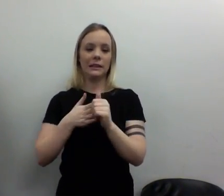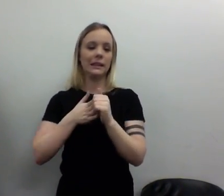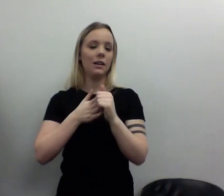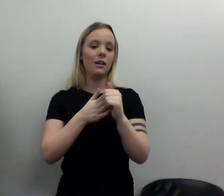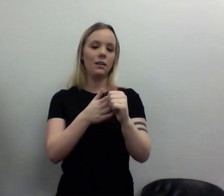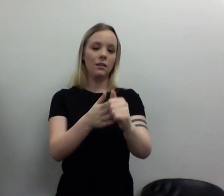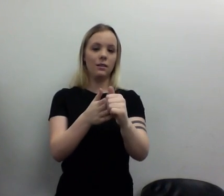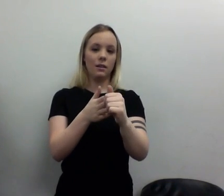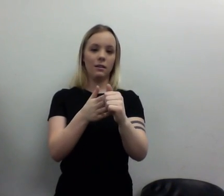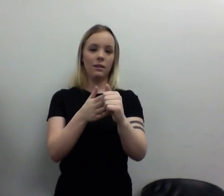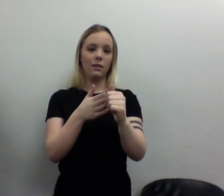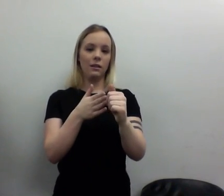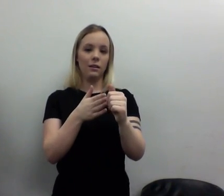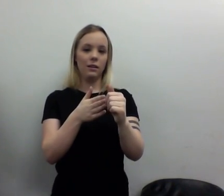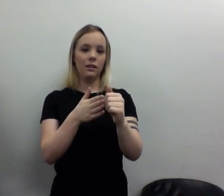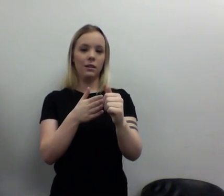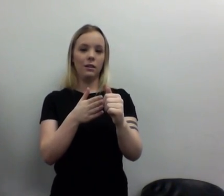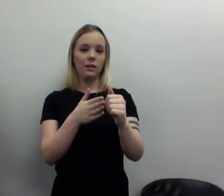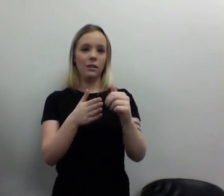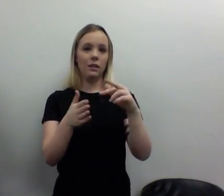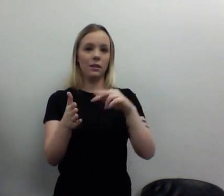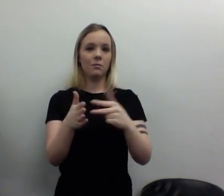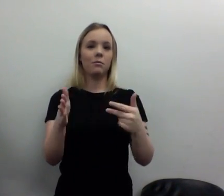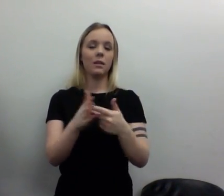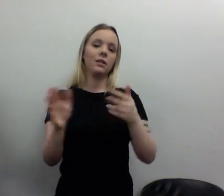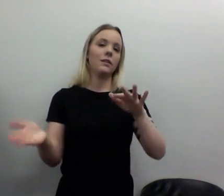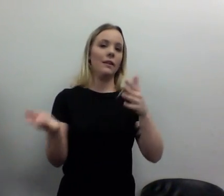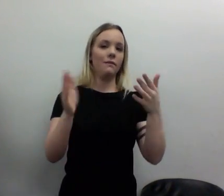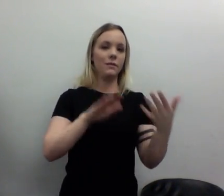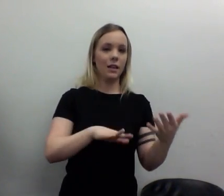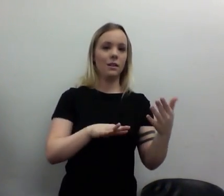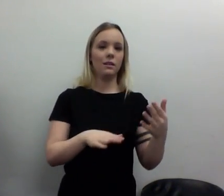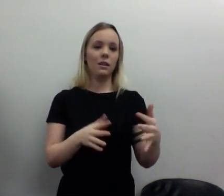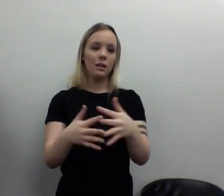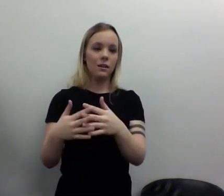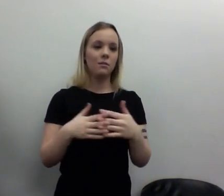of 18 and 35. You'll see other ages. That's the Centers for Disease Control.